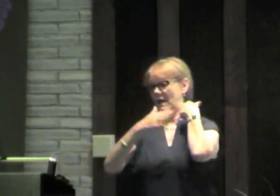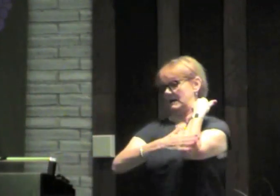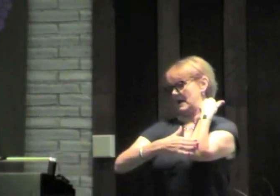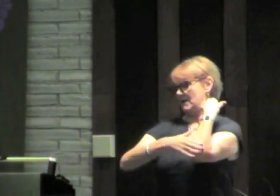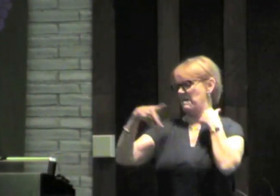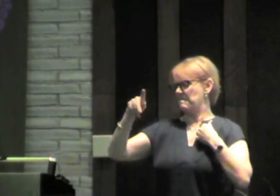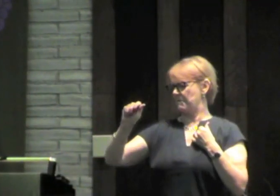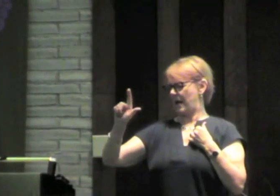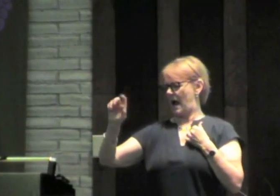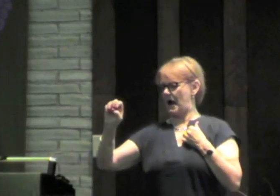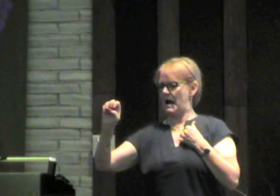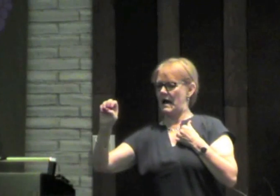talk now about Palestine.